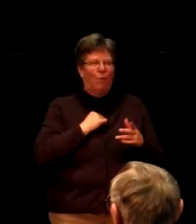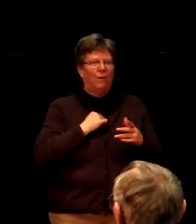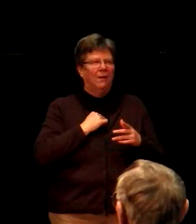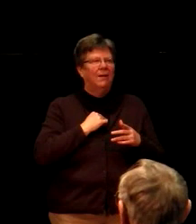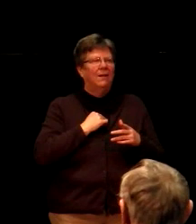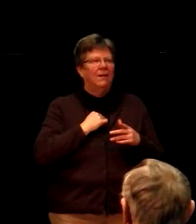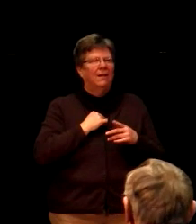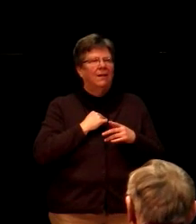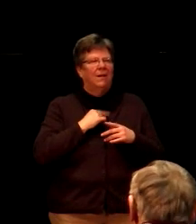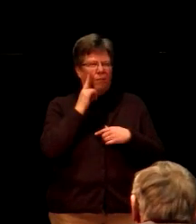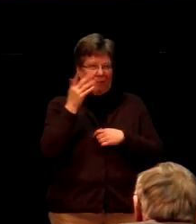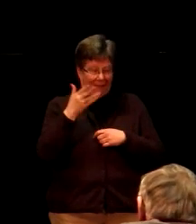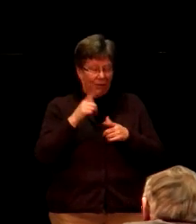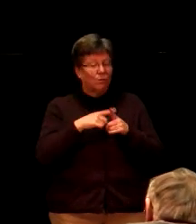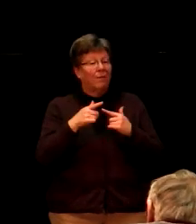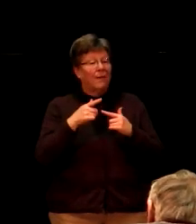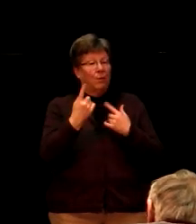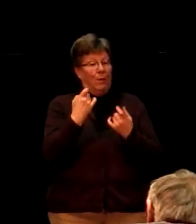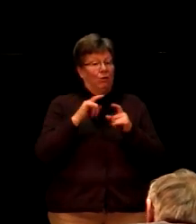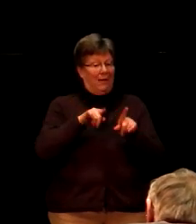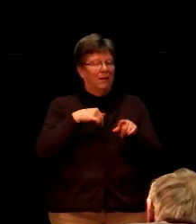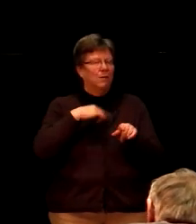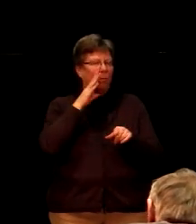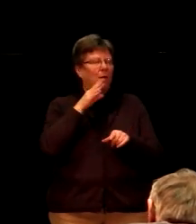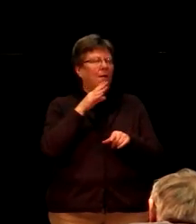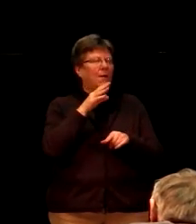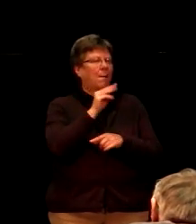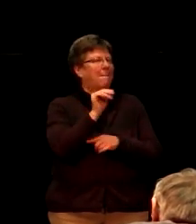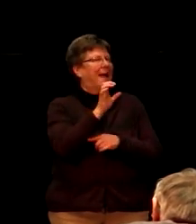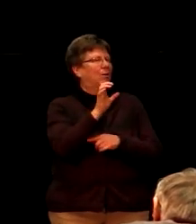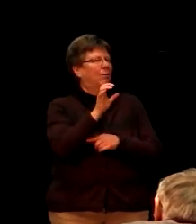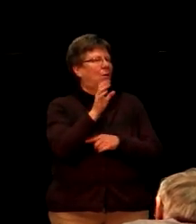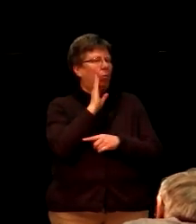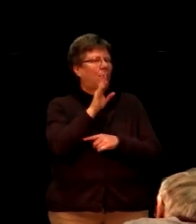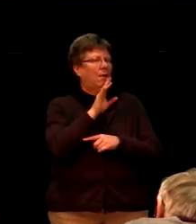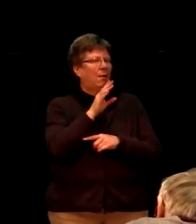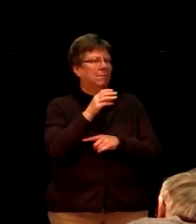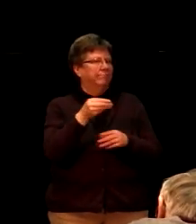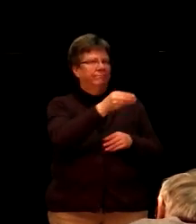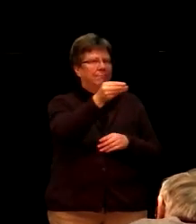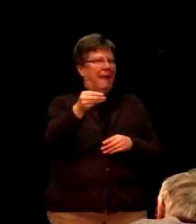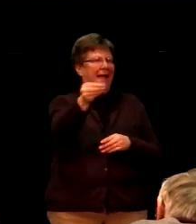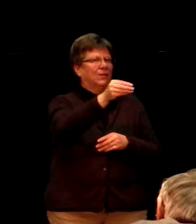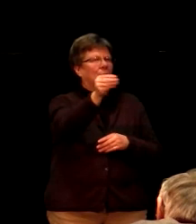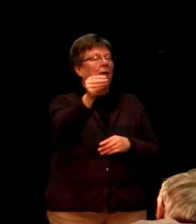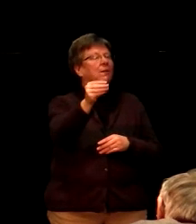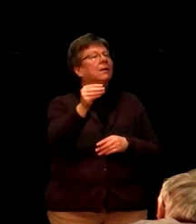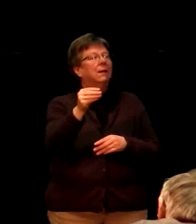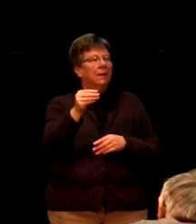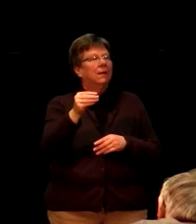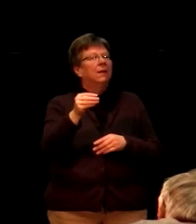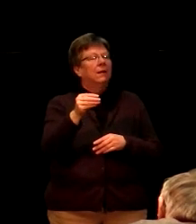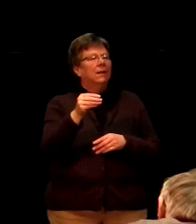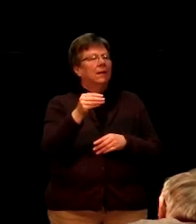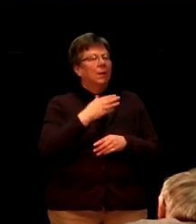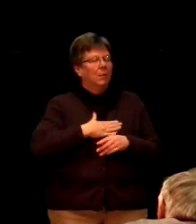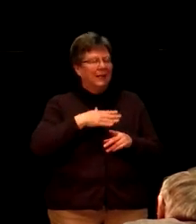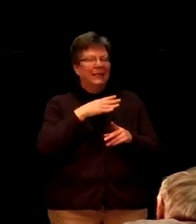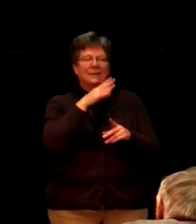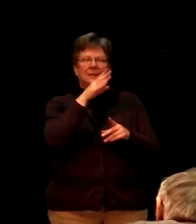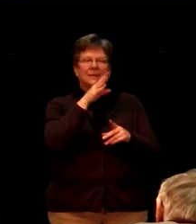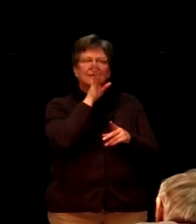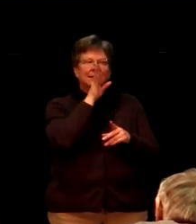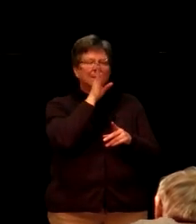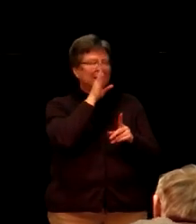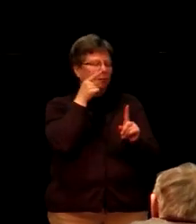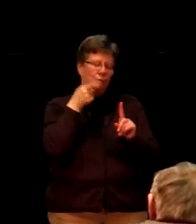hand around the auditorium. If you're going to ask a question, please do like I'm doing. Speak directly into it. Don't hold